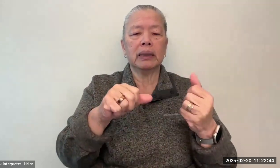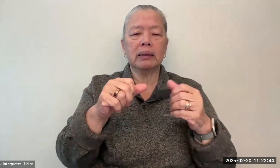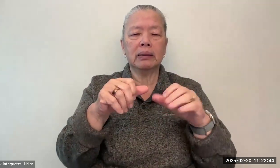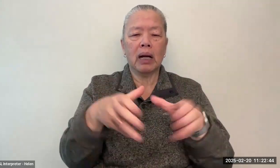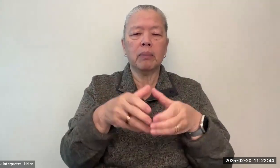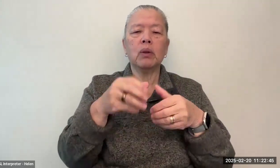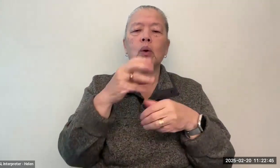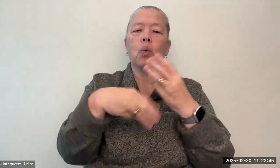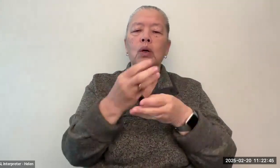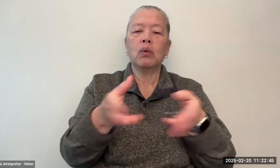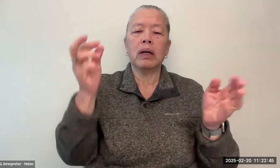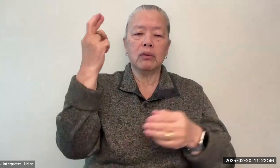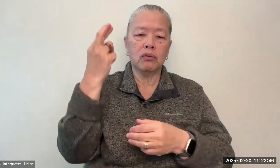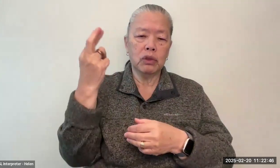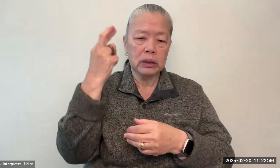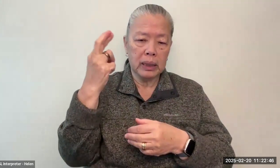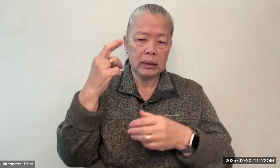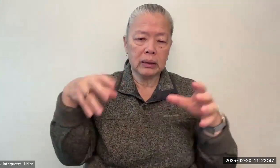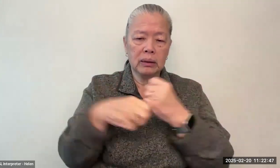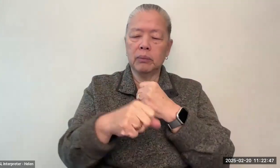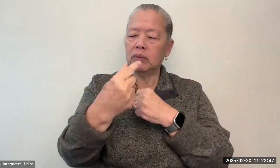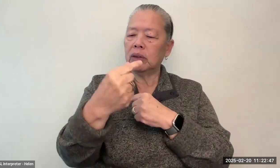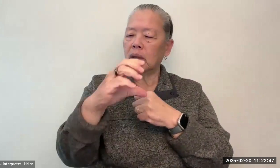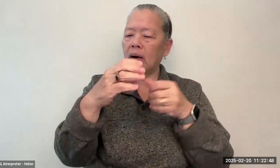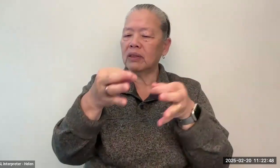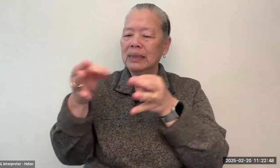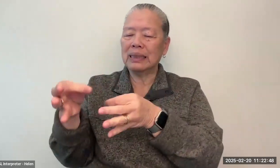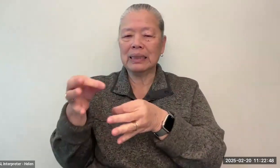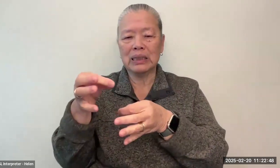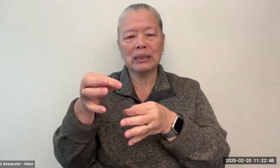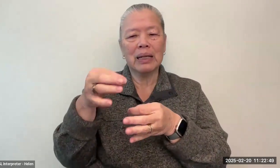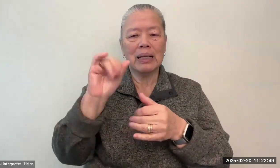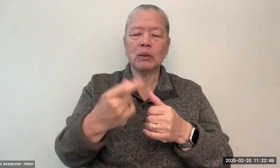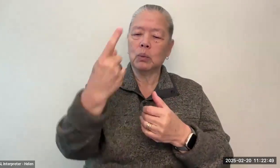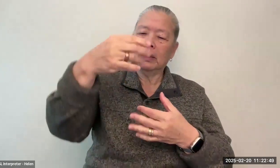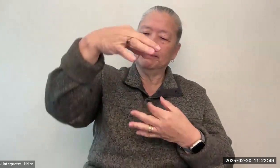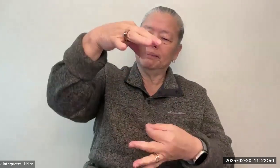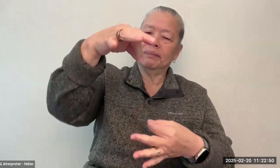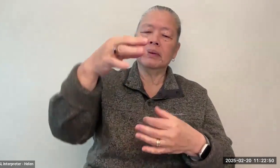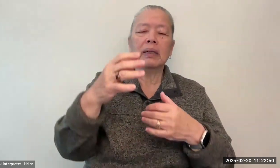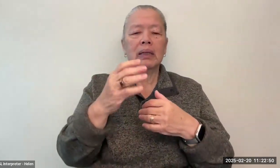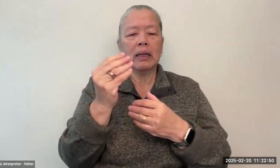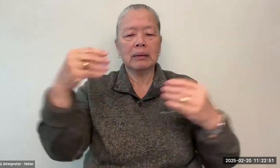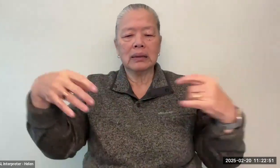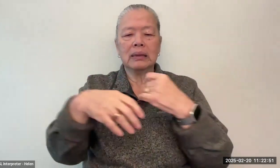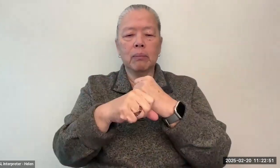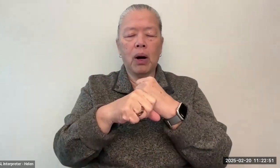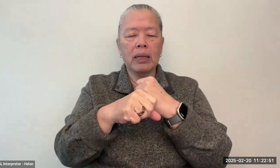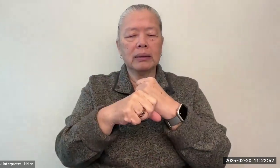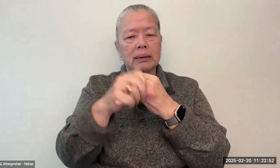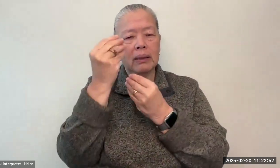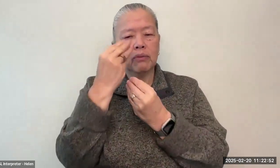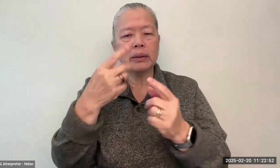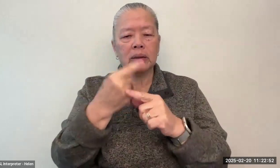Conference Decisions is also available. This is an excellent summary of the regionalization legislation that was produced